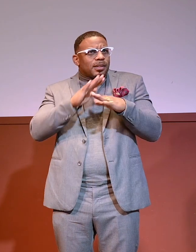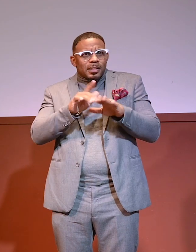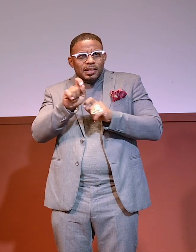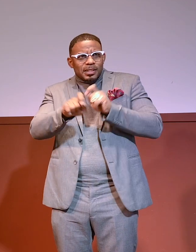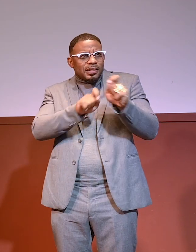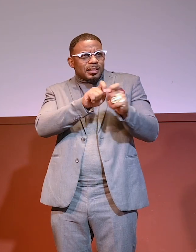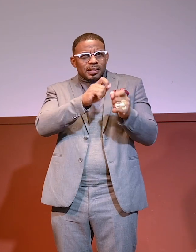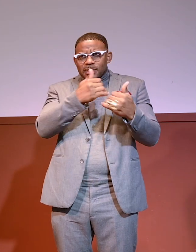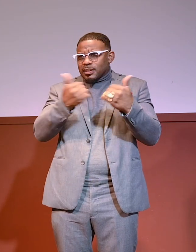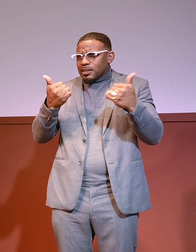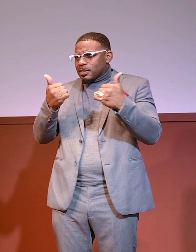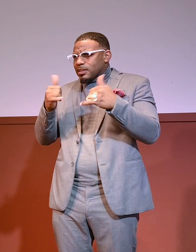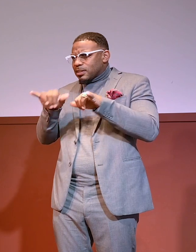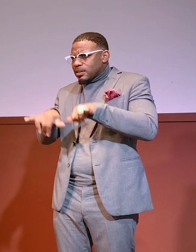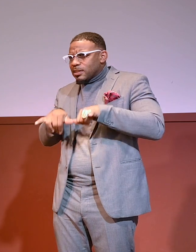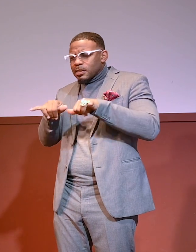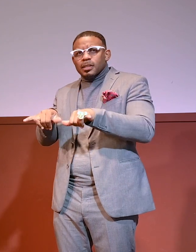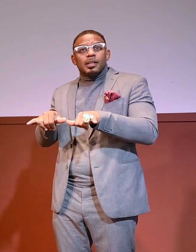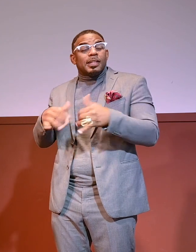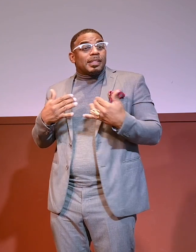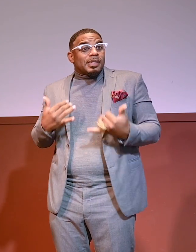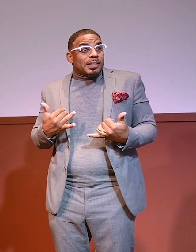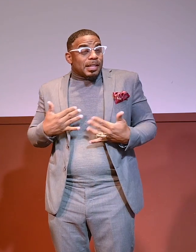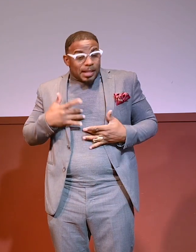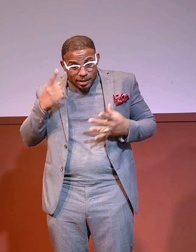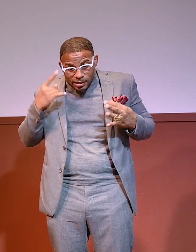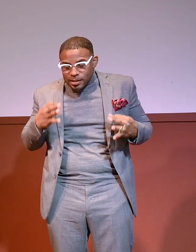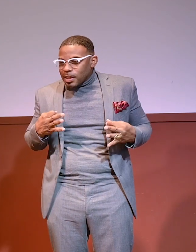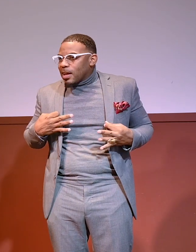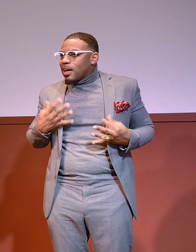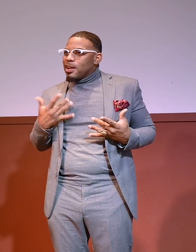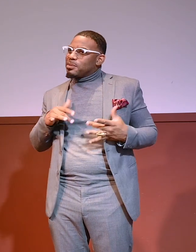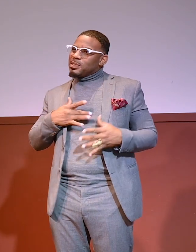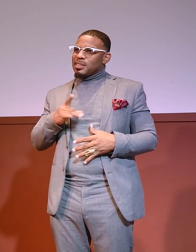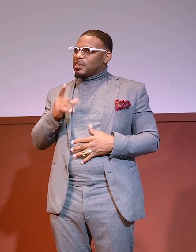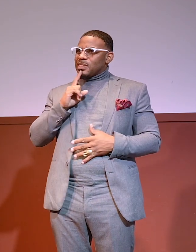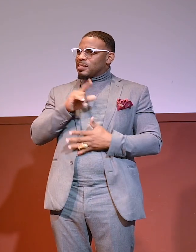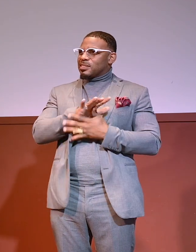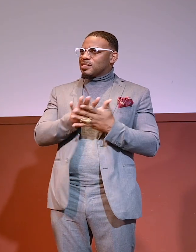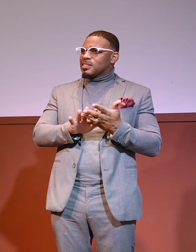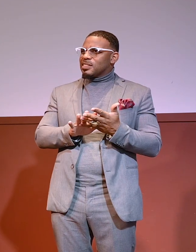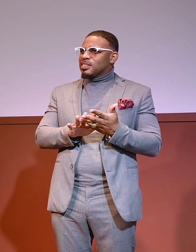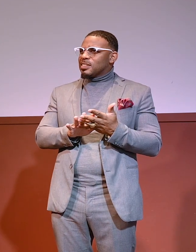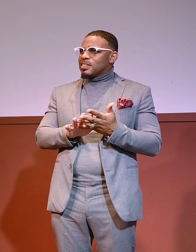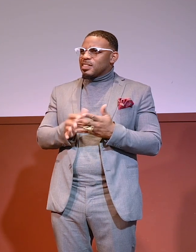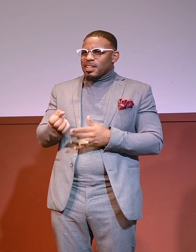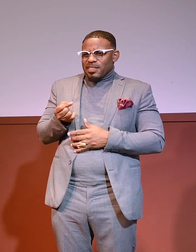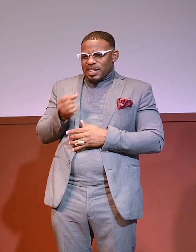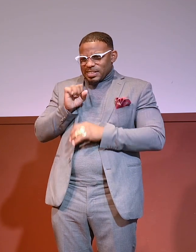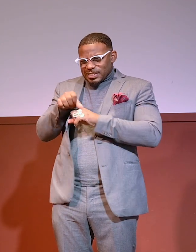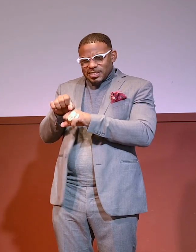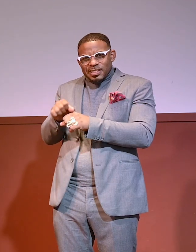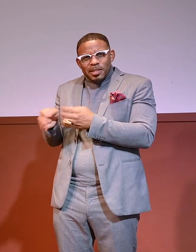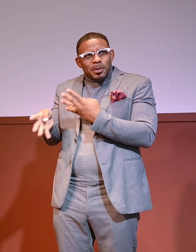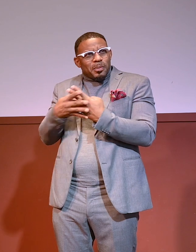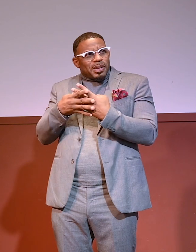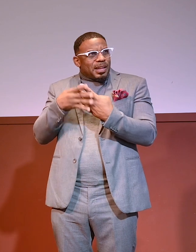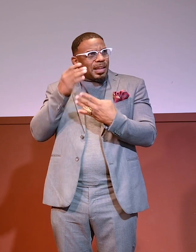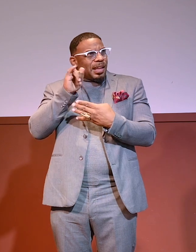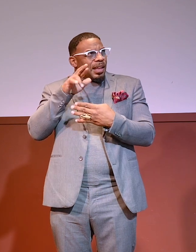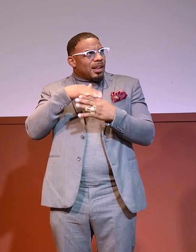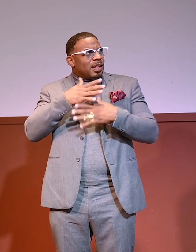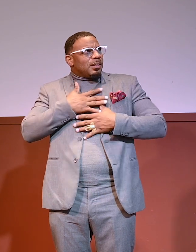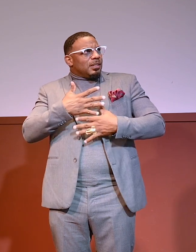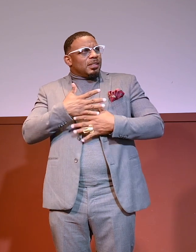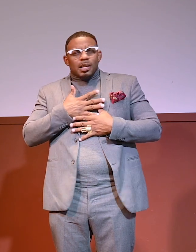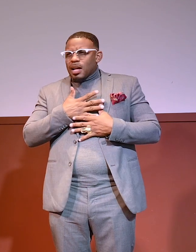from scientist. Today, I decide that I don't much like aquariums. To confine the sea is to imprison air within inflated